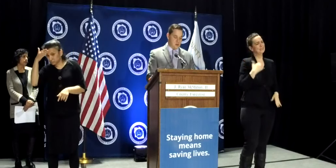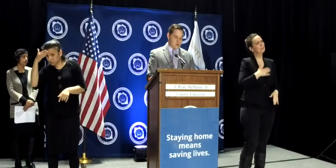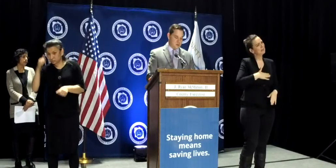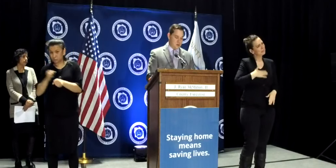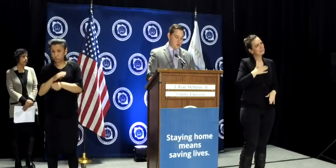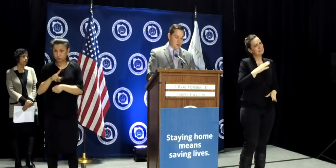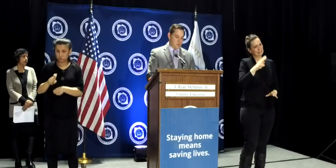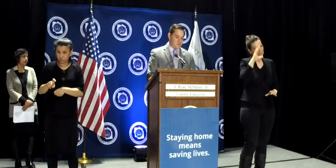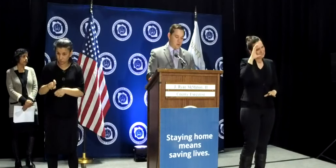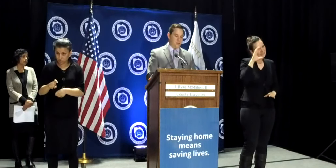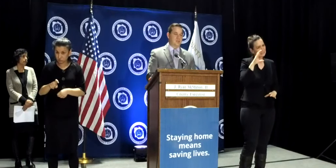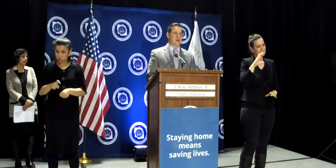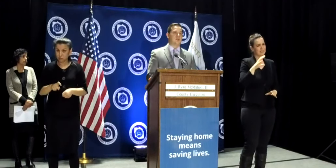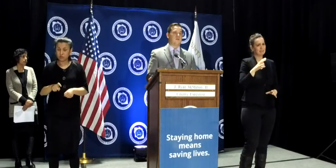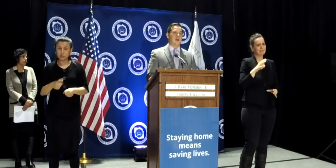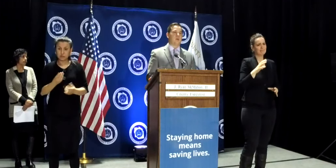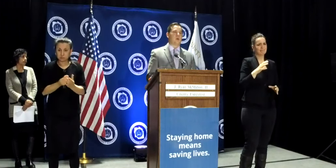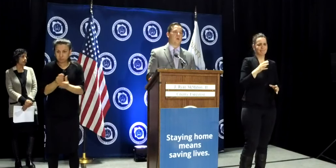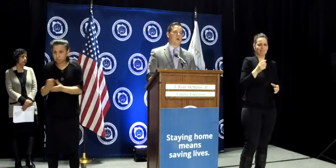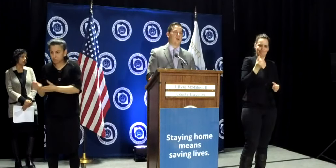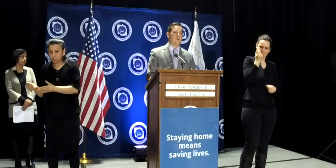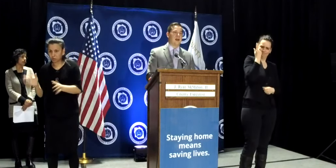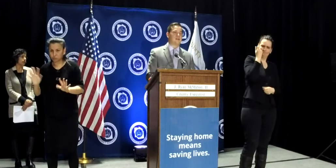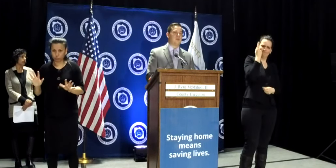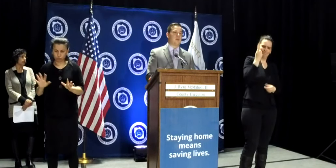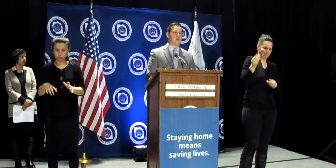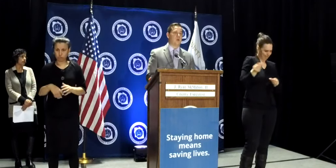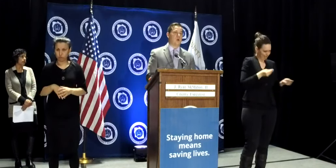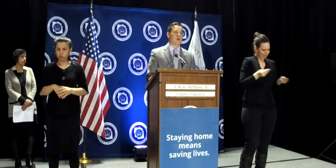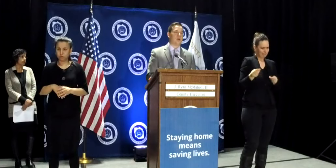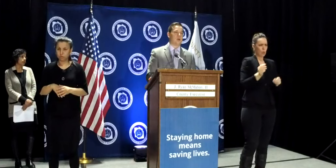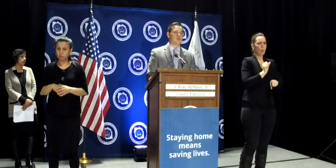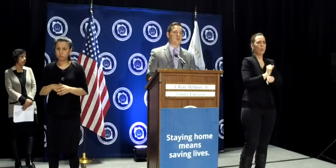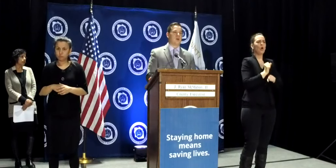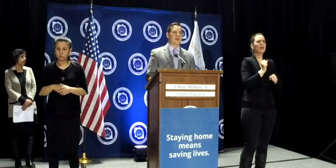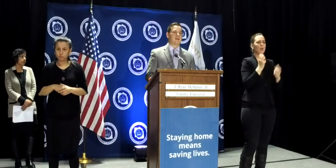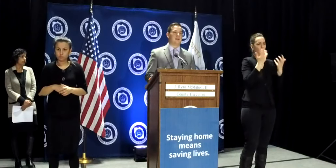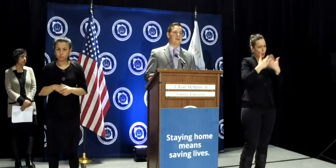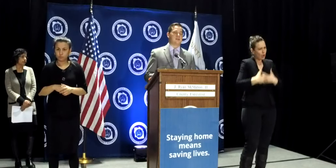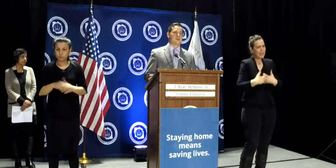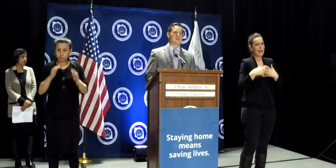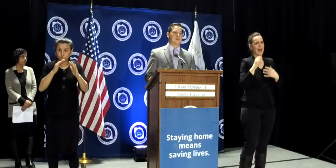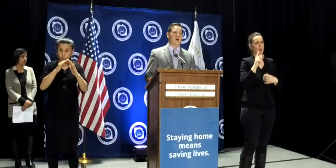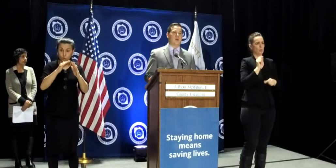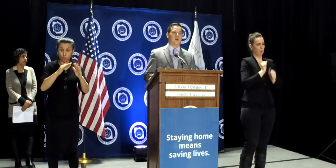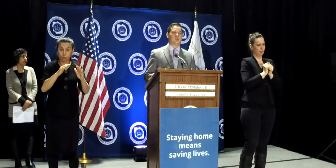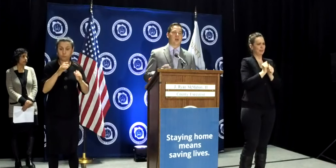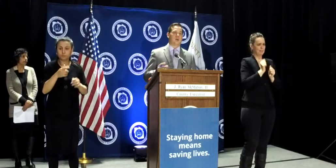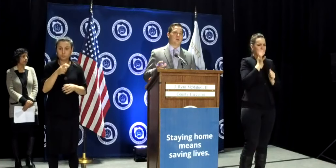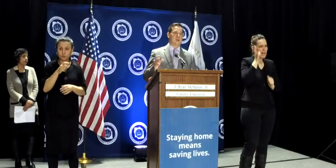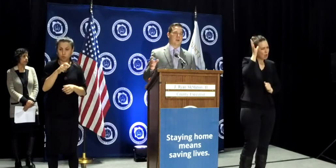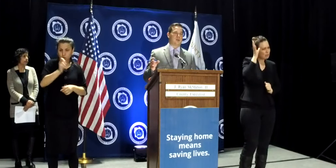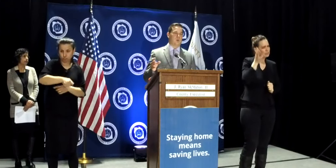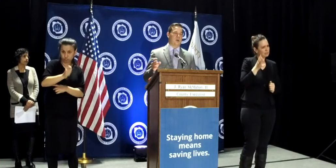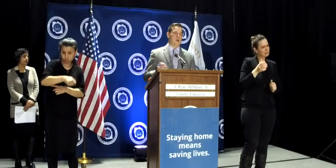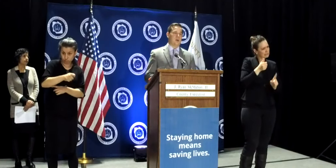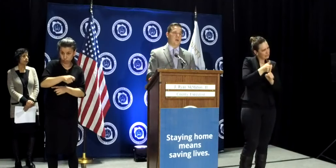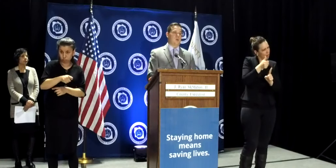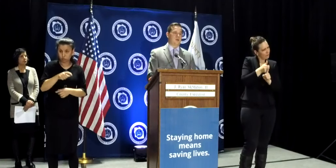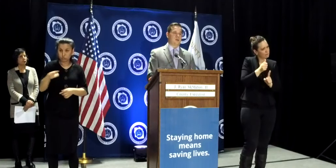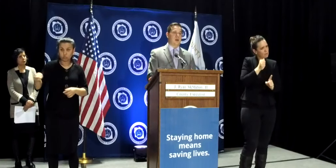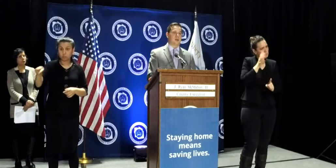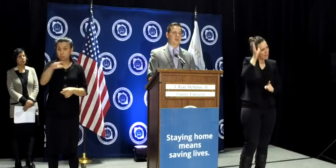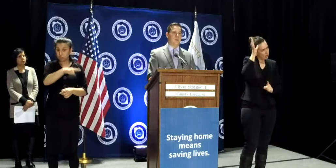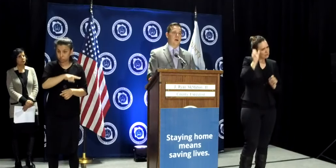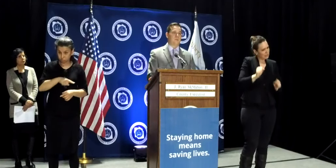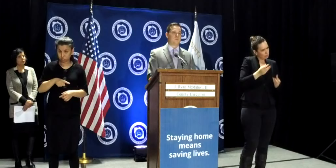take this seriously. We've certainly talked to Family Court, and we've asked Family Court to look into this. This is all uncharted territory